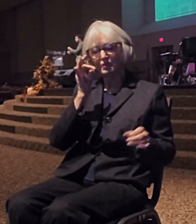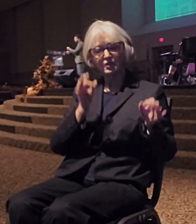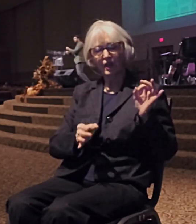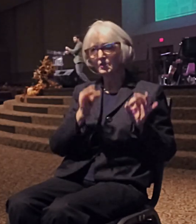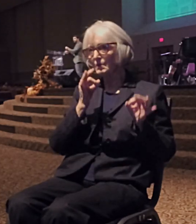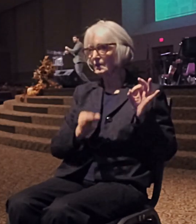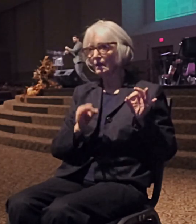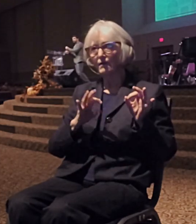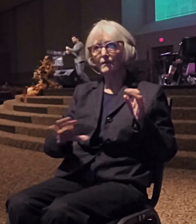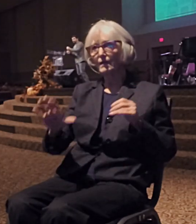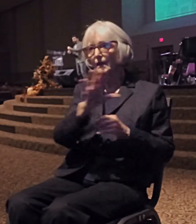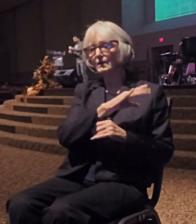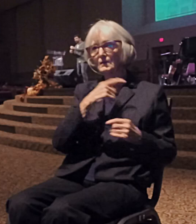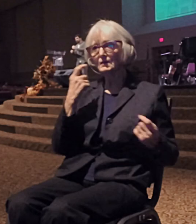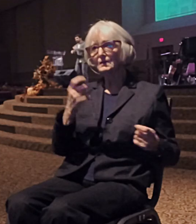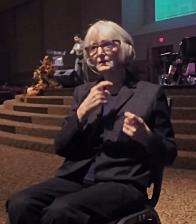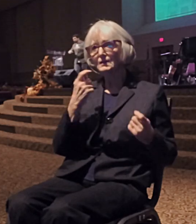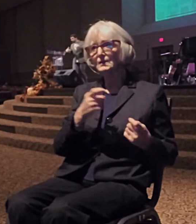decisions.